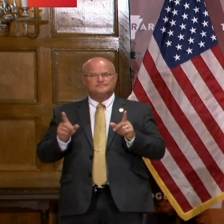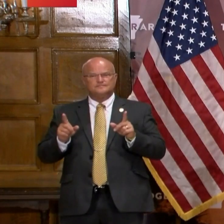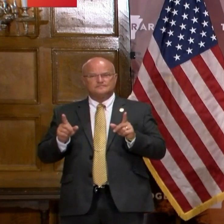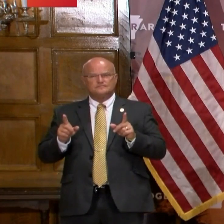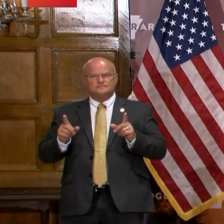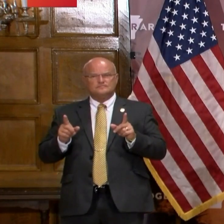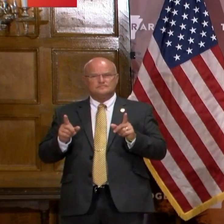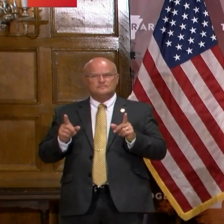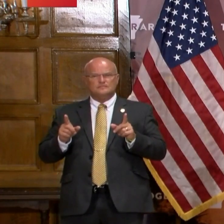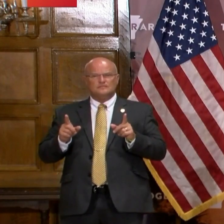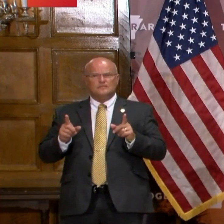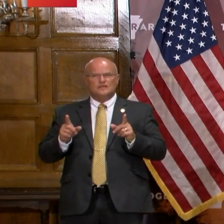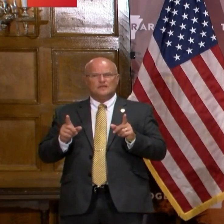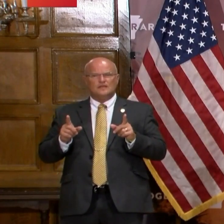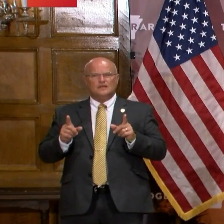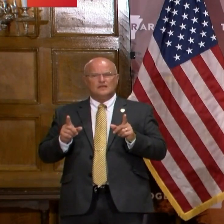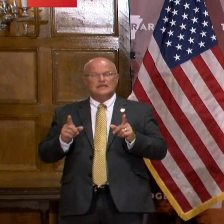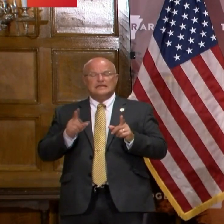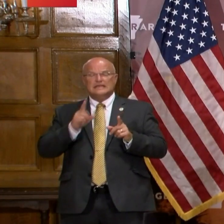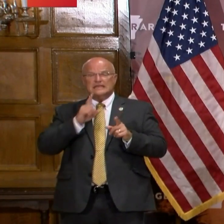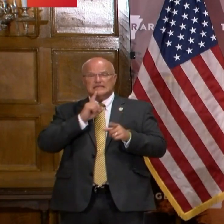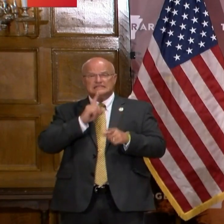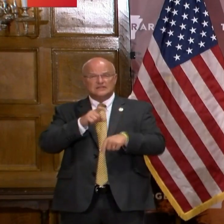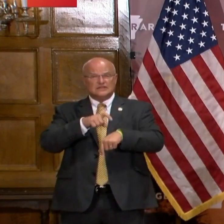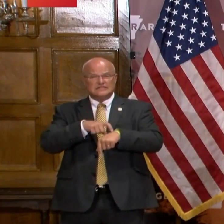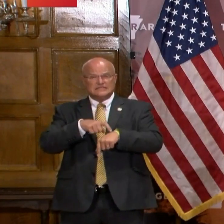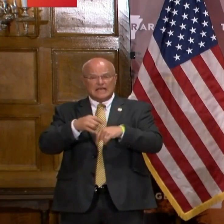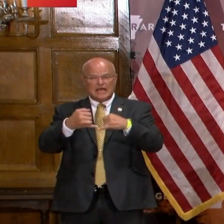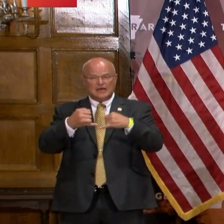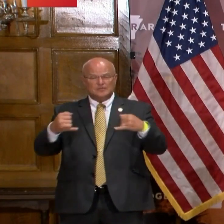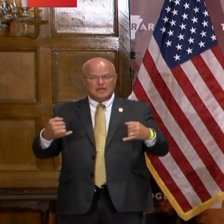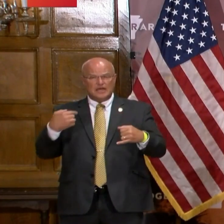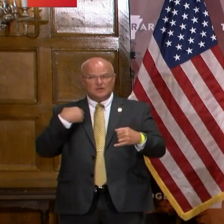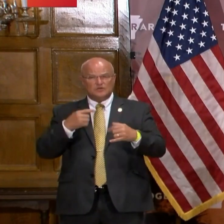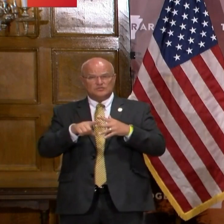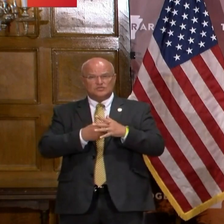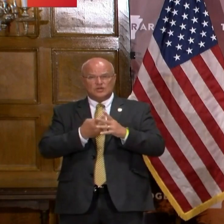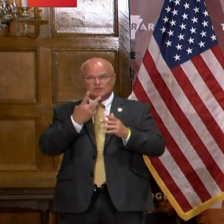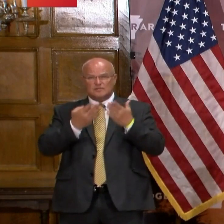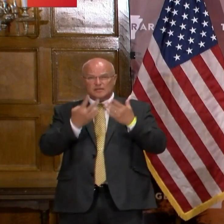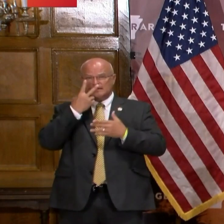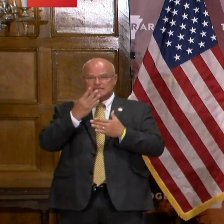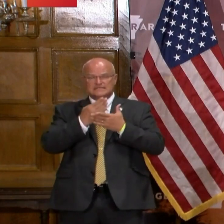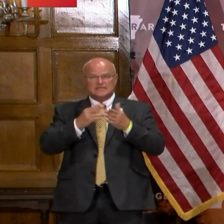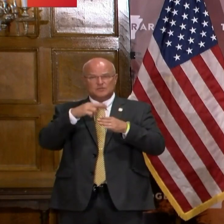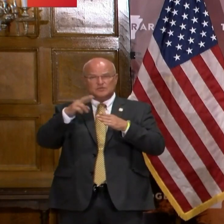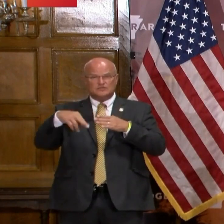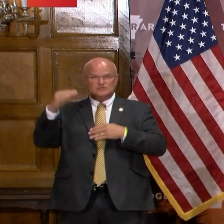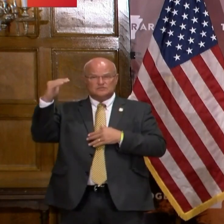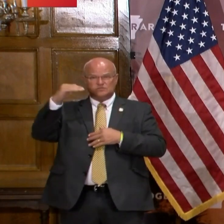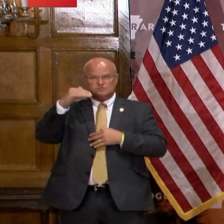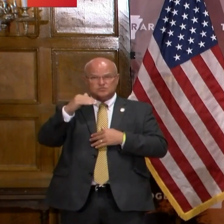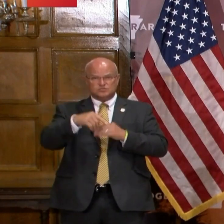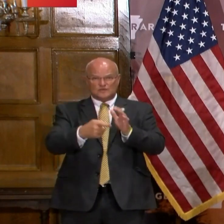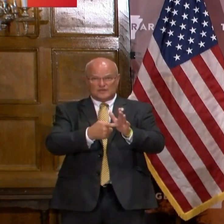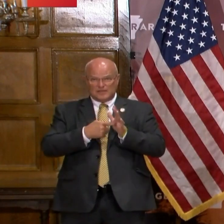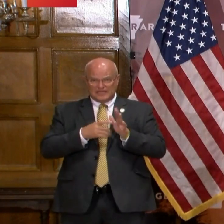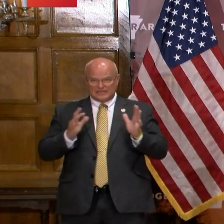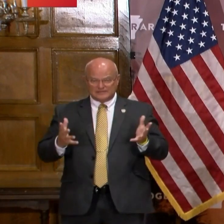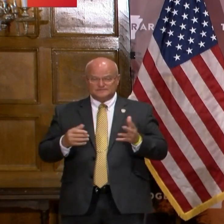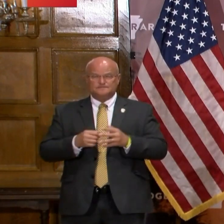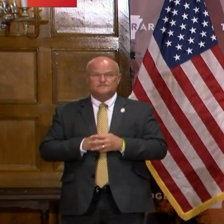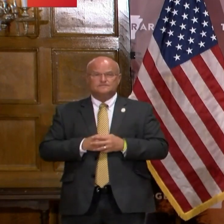and maybe this is more for you, Dr. Romero, but is there a timeline that we should start to maybe see some results of a mandate?